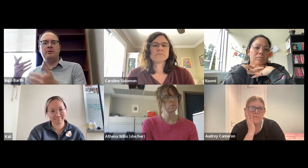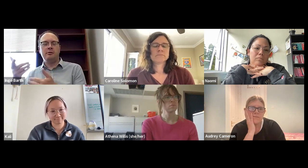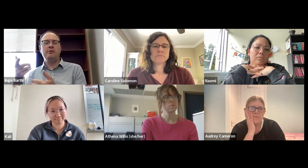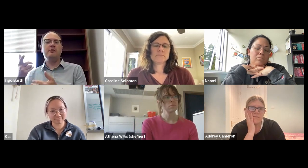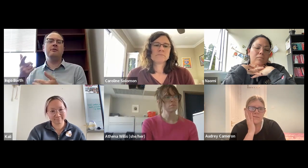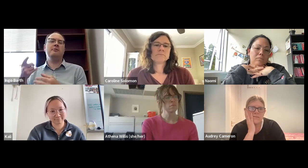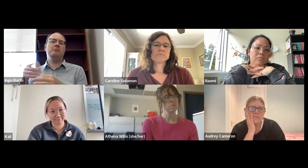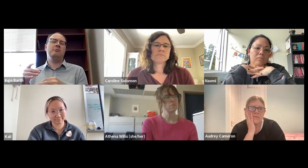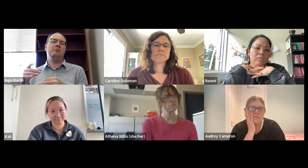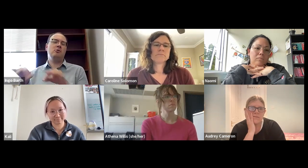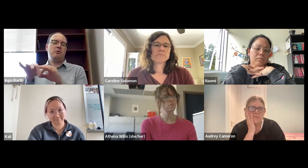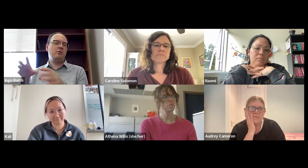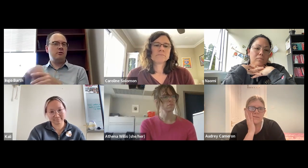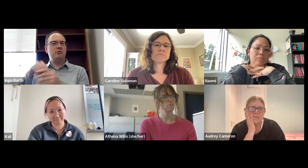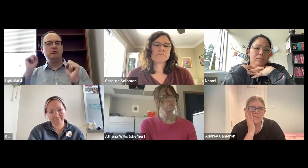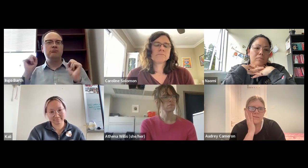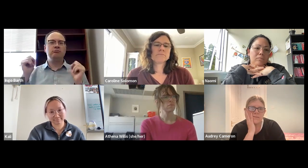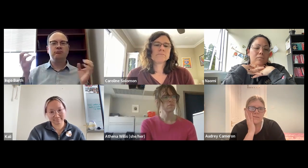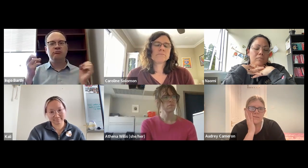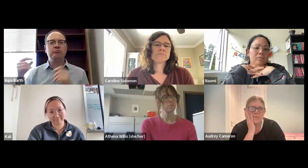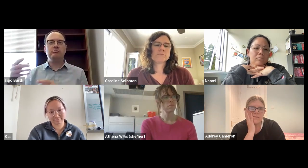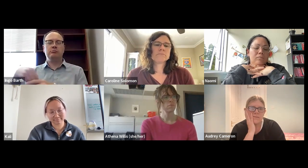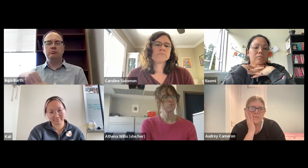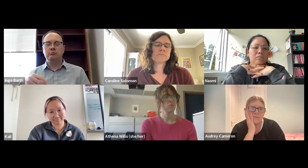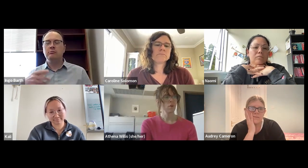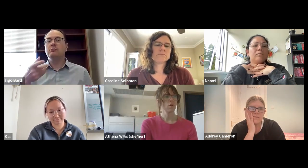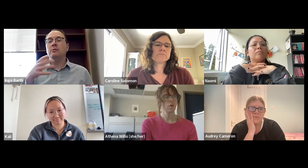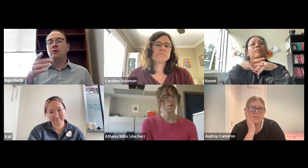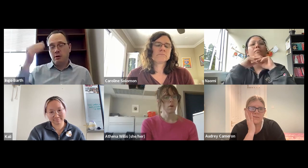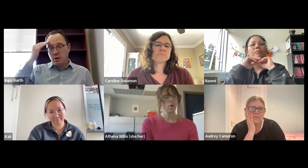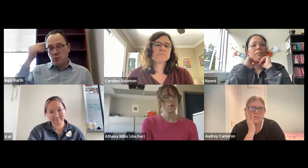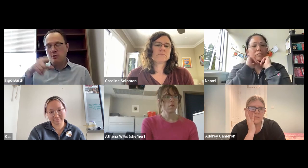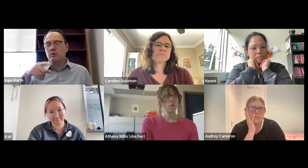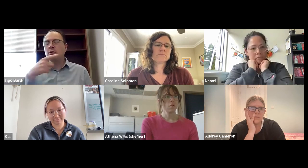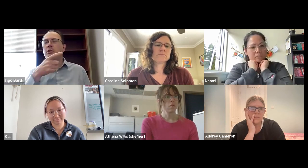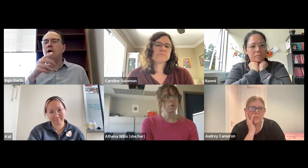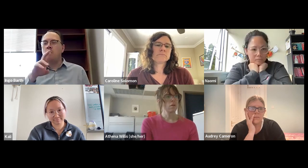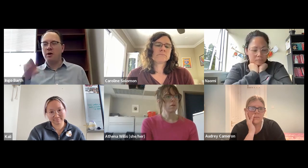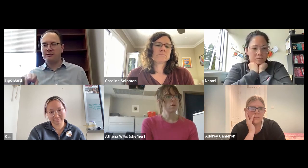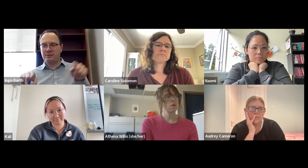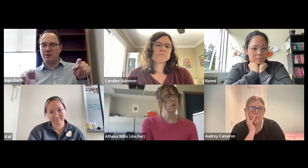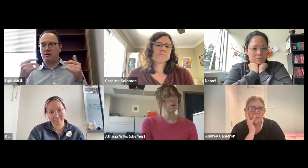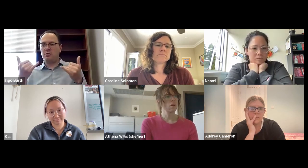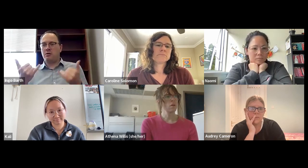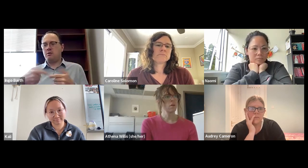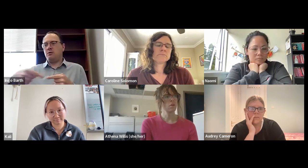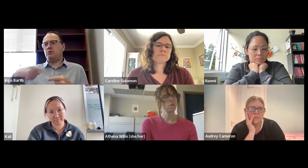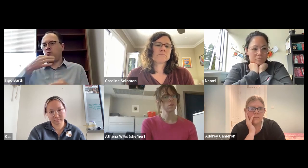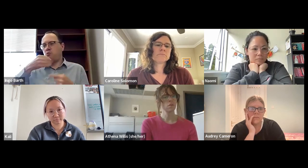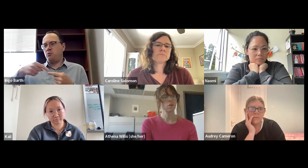well, what works with this? What hasn't? Because they're so fresh into it, and have them sort of help brainstorm these ideas. In Rochester